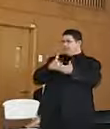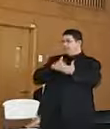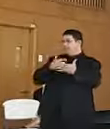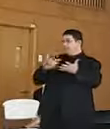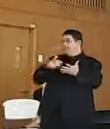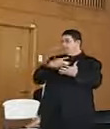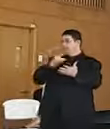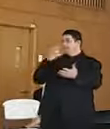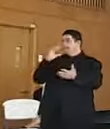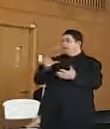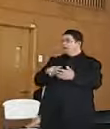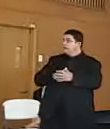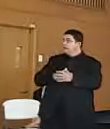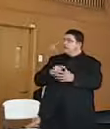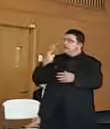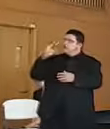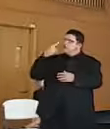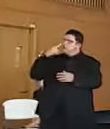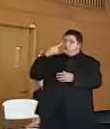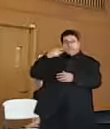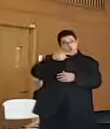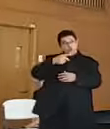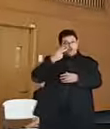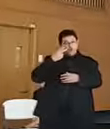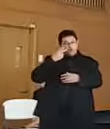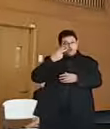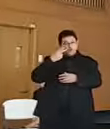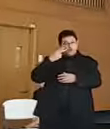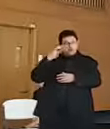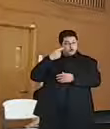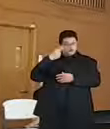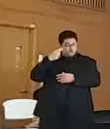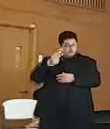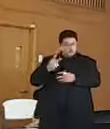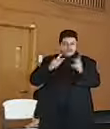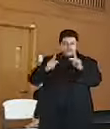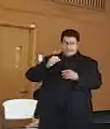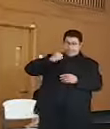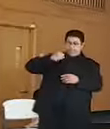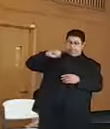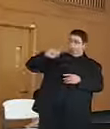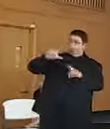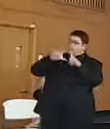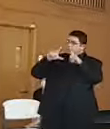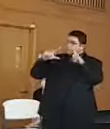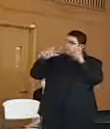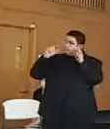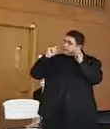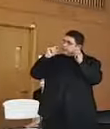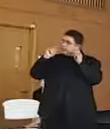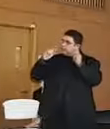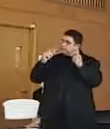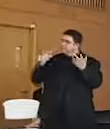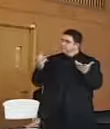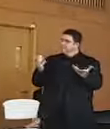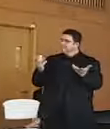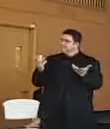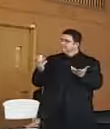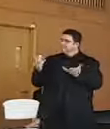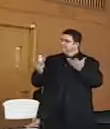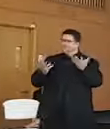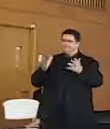You do hear people pushing back against masks. We've seen that in the press lately. Do you see that as a local minority, or how would you represent